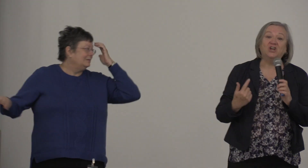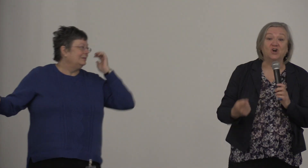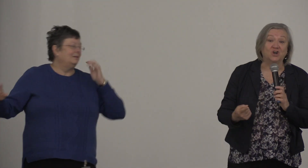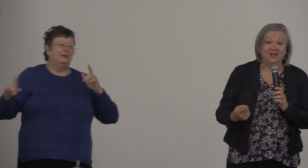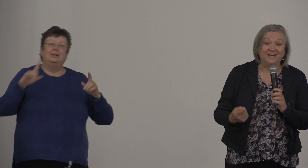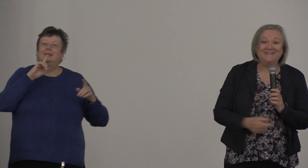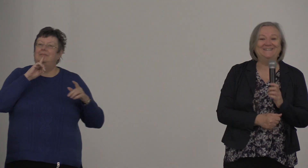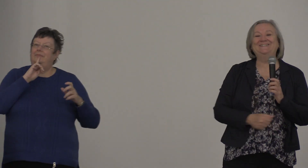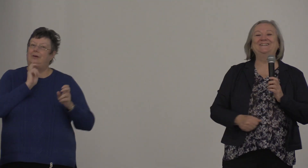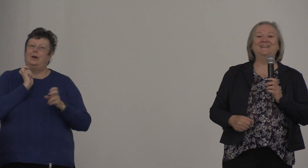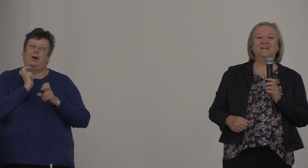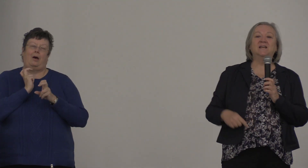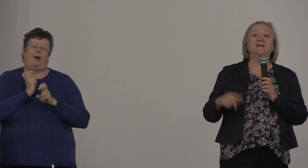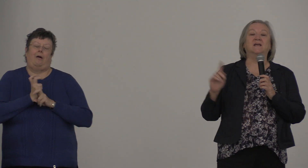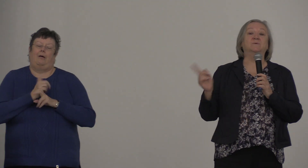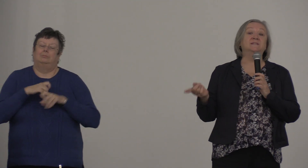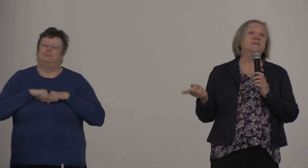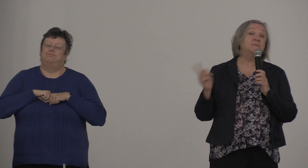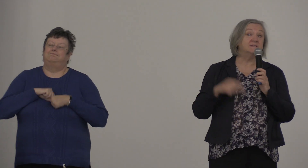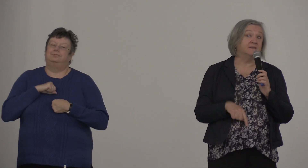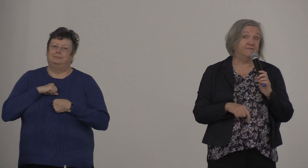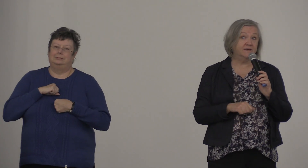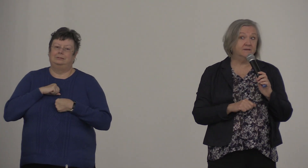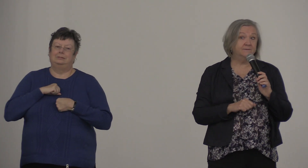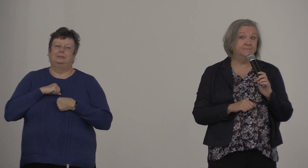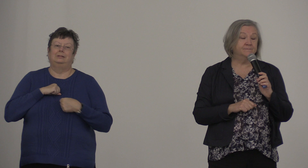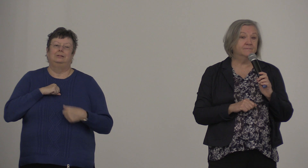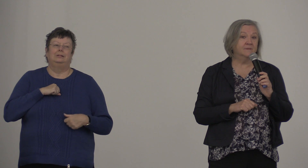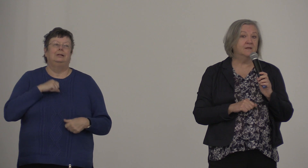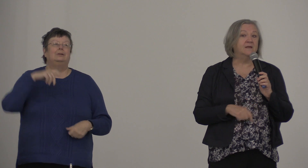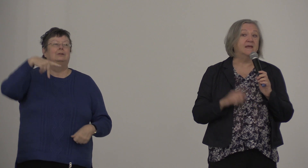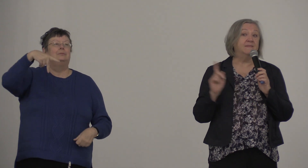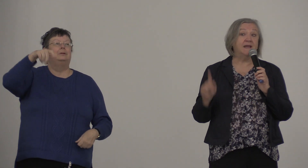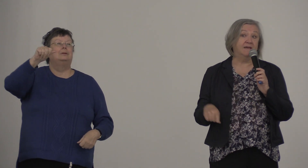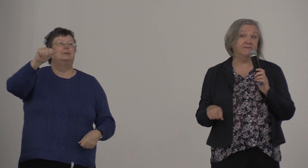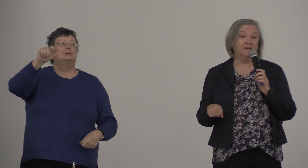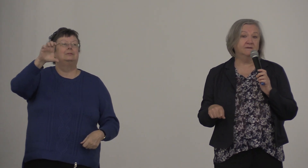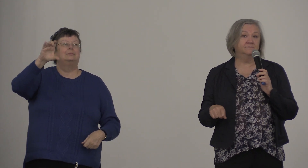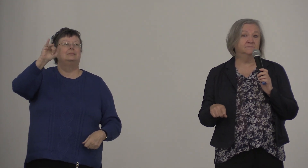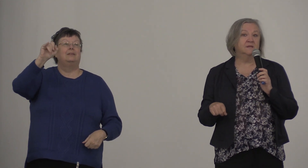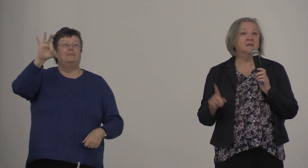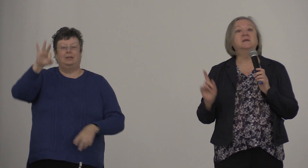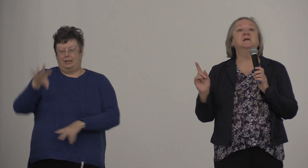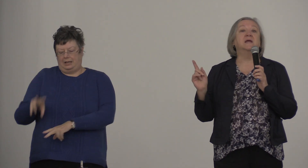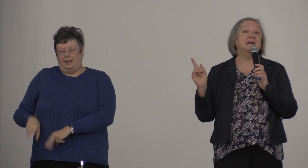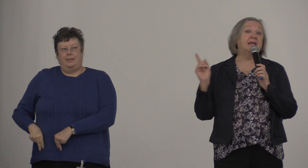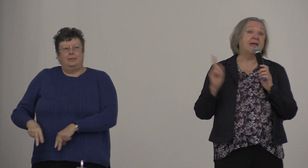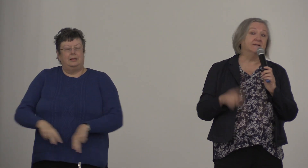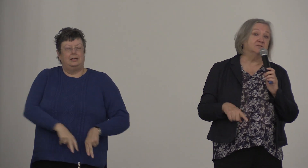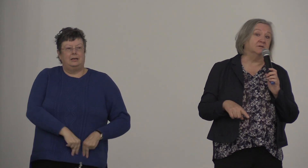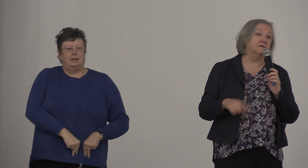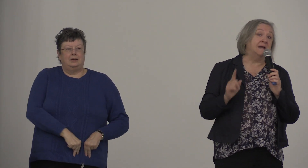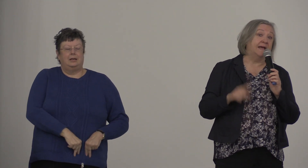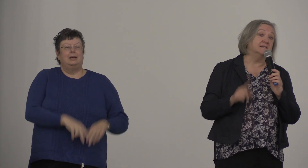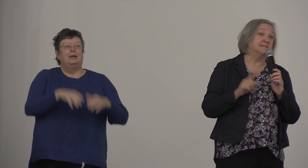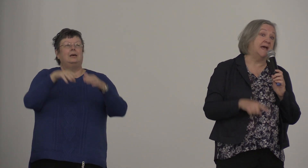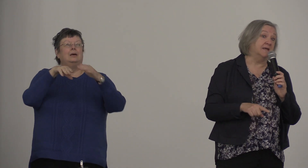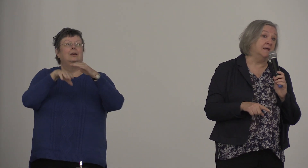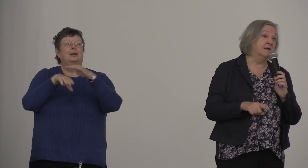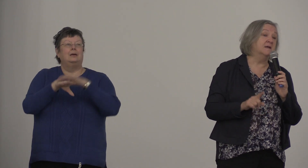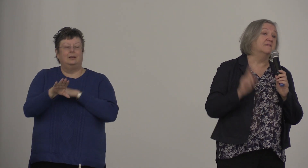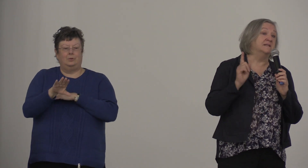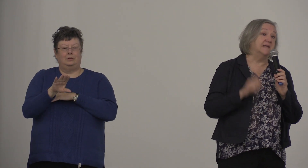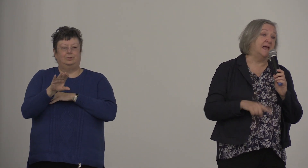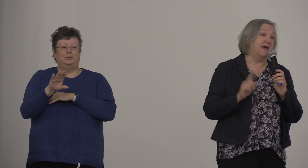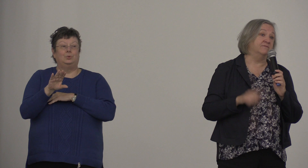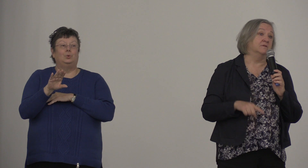It's very hard. He was in the Pacific, in the Navy, and he entered